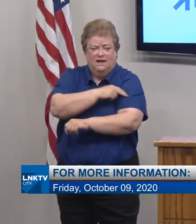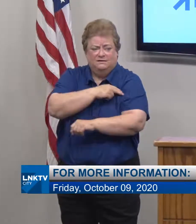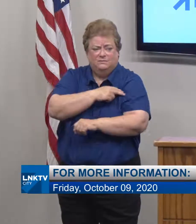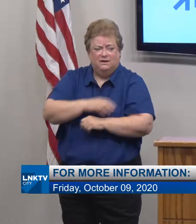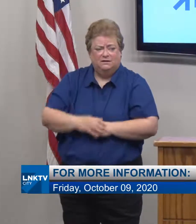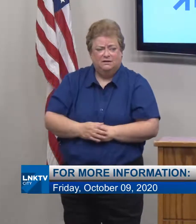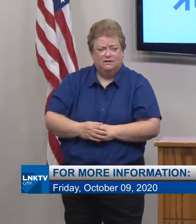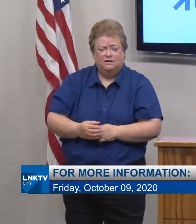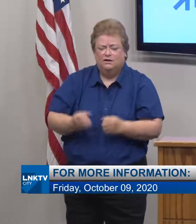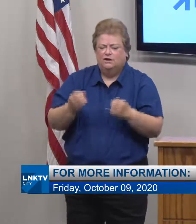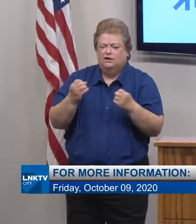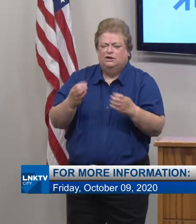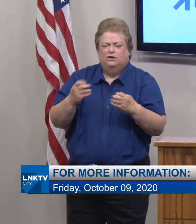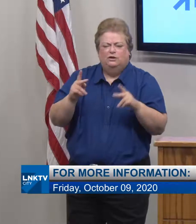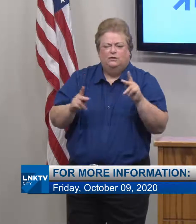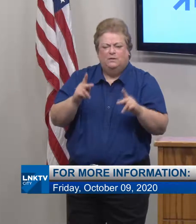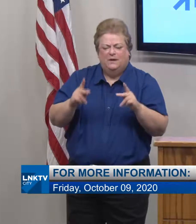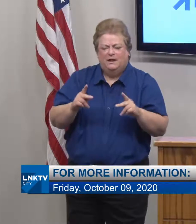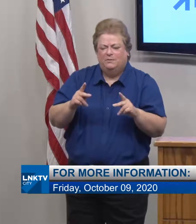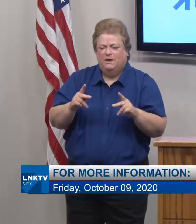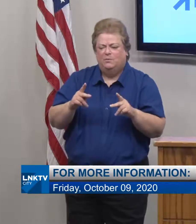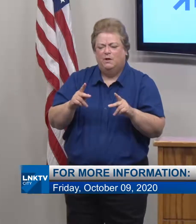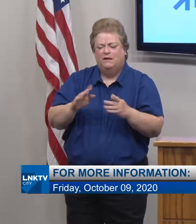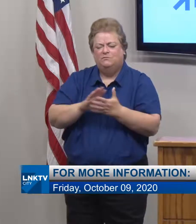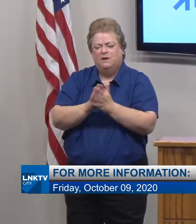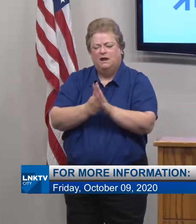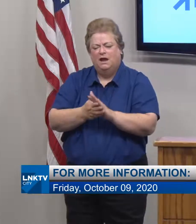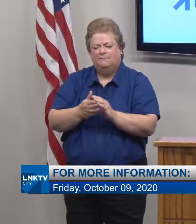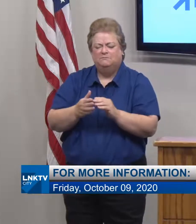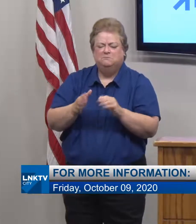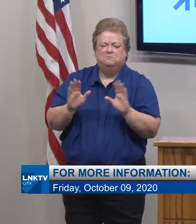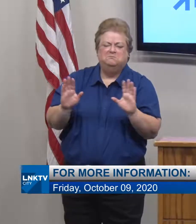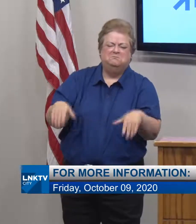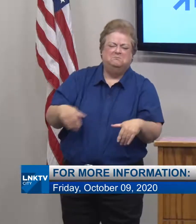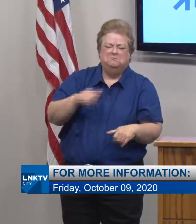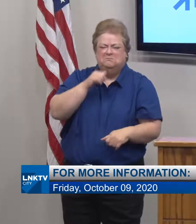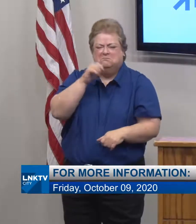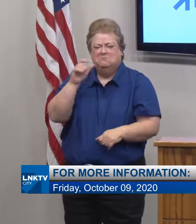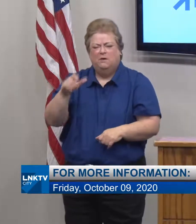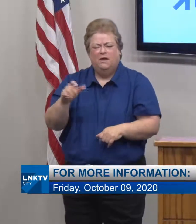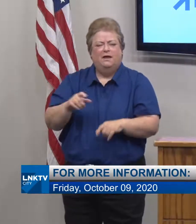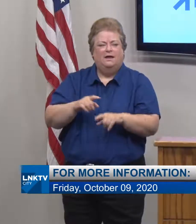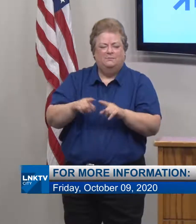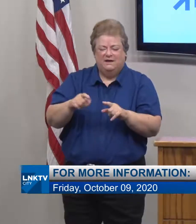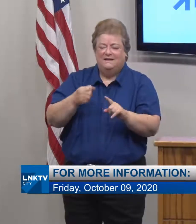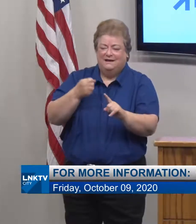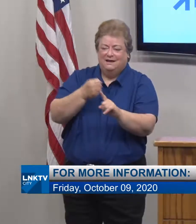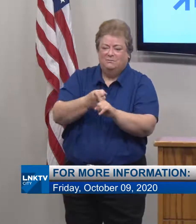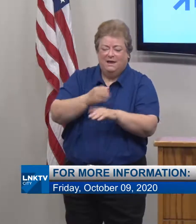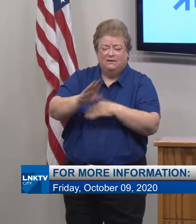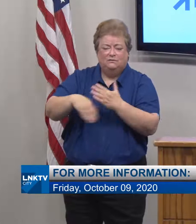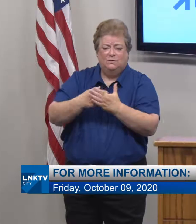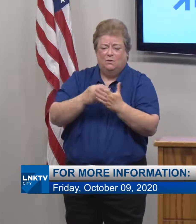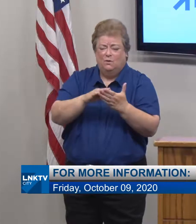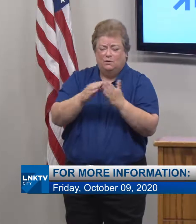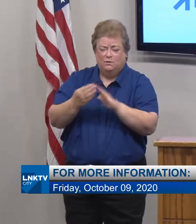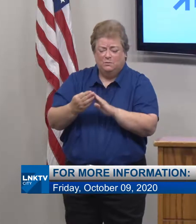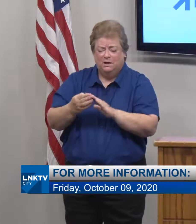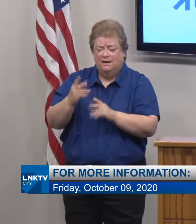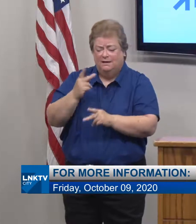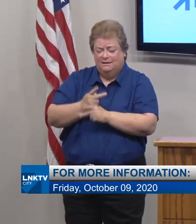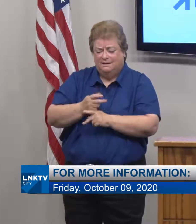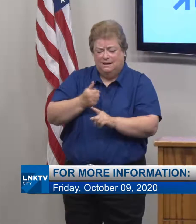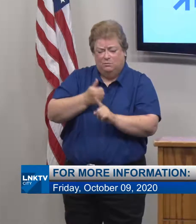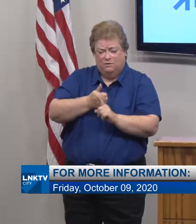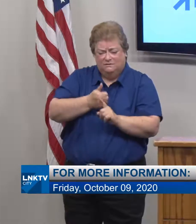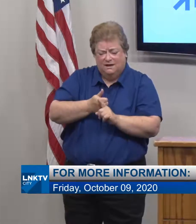people have let down their guard, and these individual actions are impacting our whole community. When you keep yourself and your family